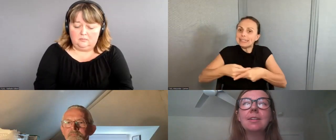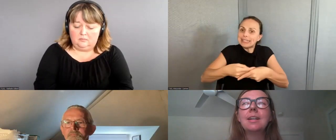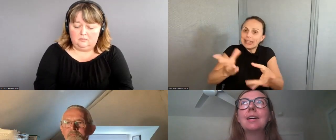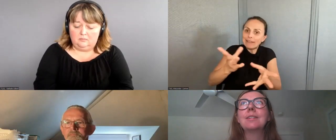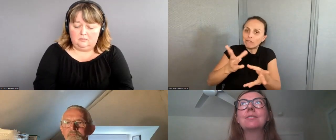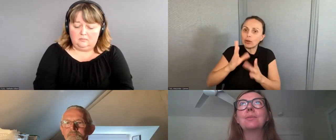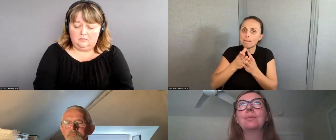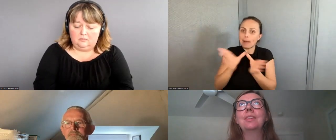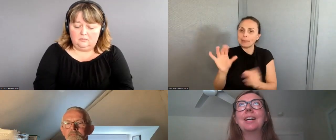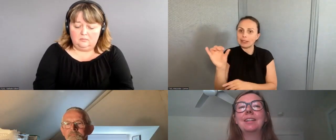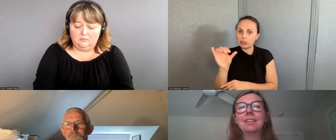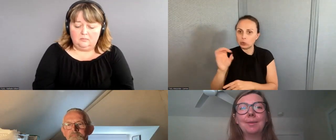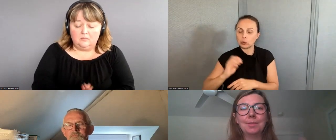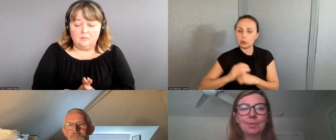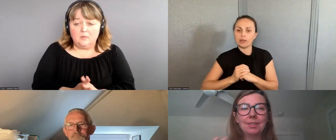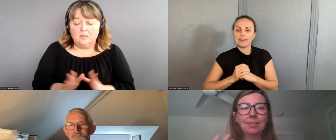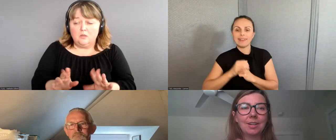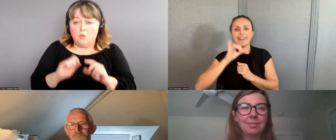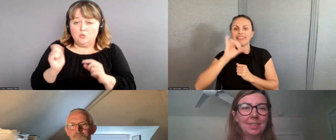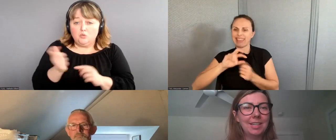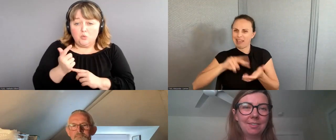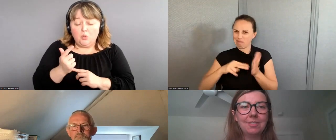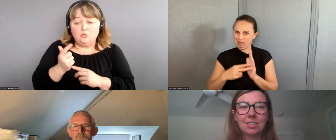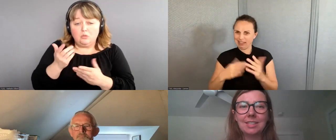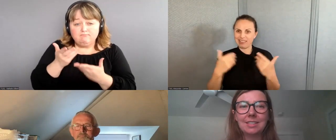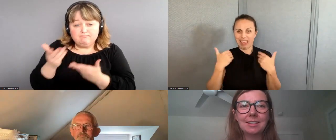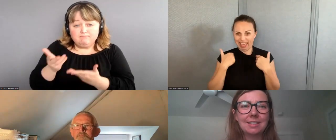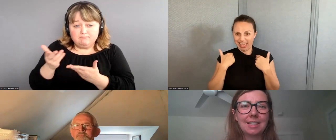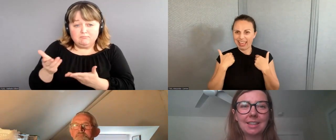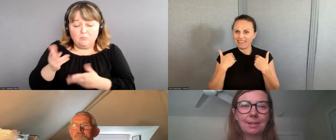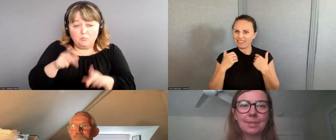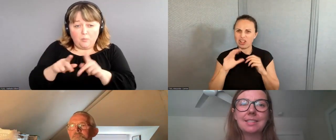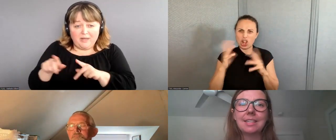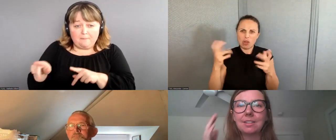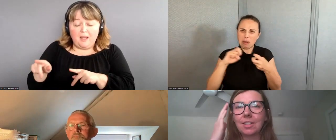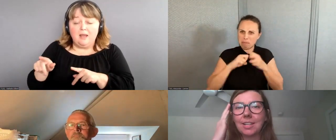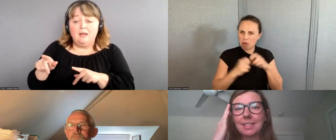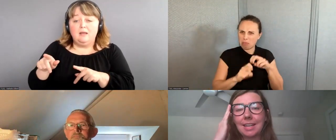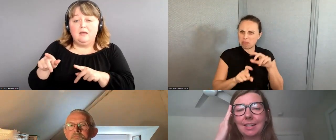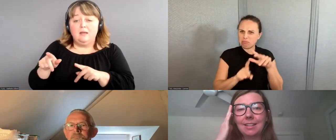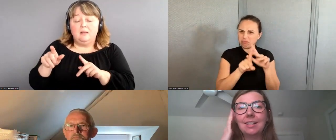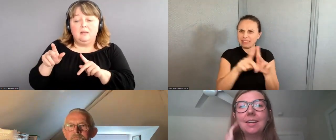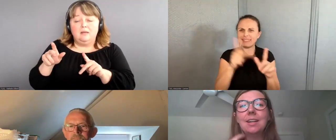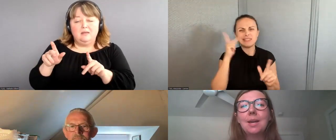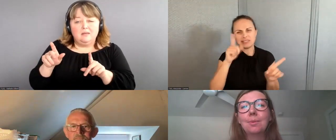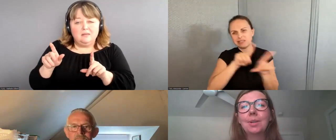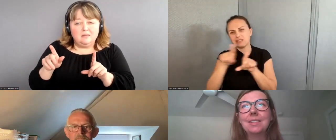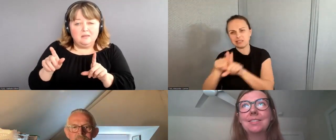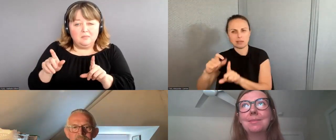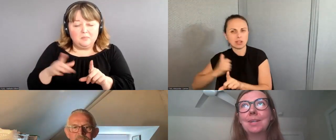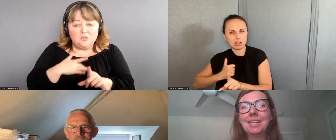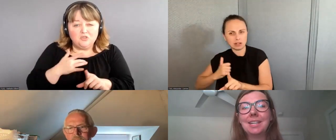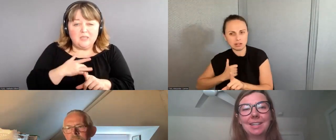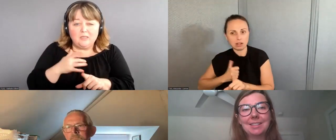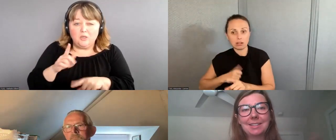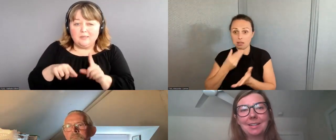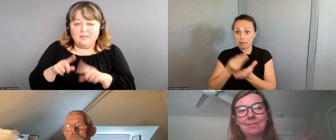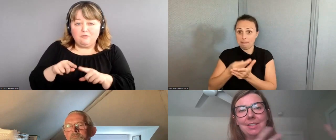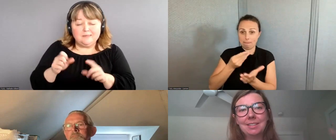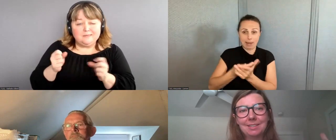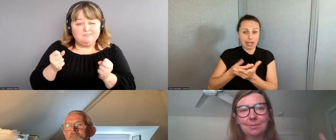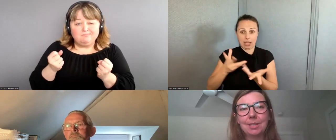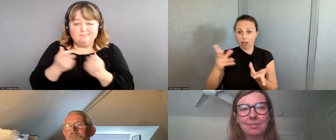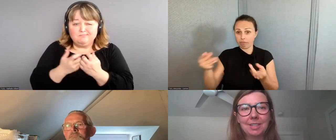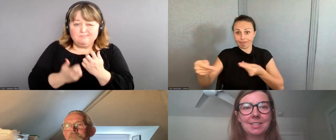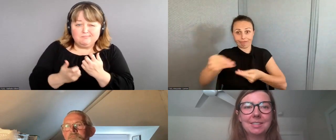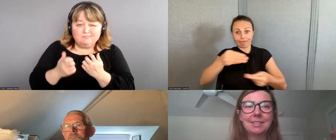well. So that comes with a lot of the inefficiencies that I think we see across Canada, whereas the money gets kind of into